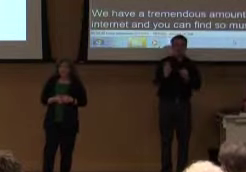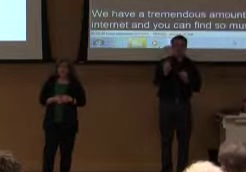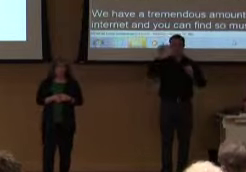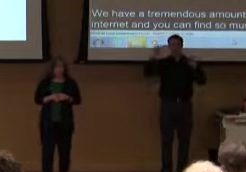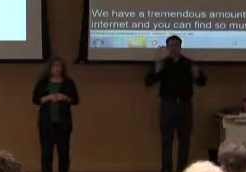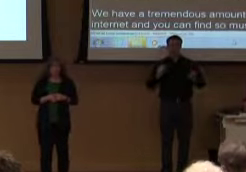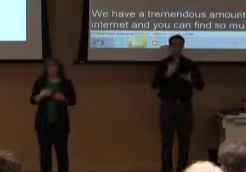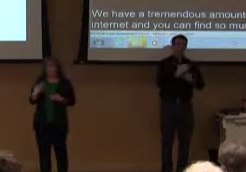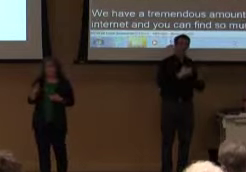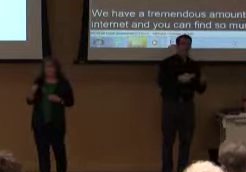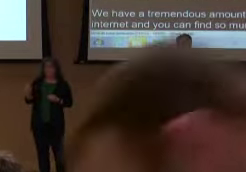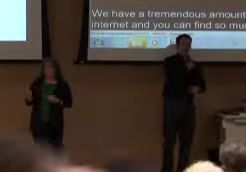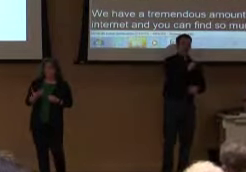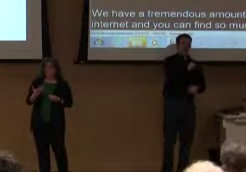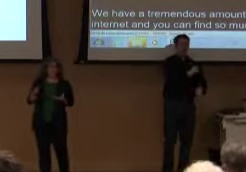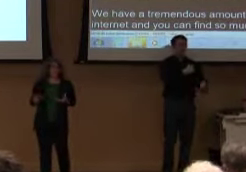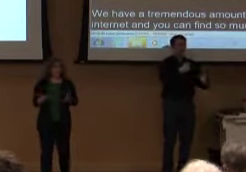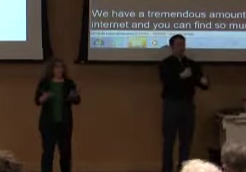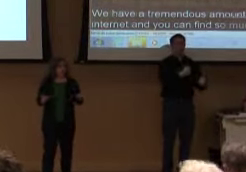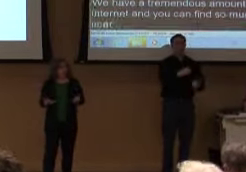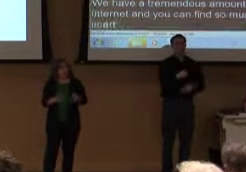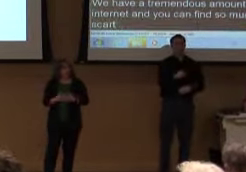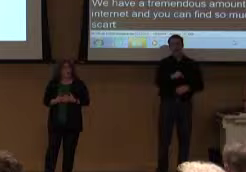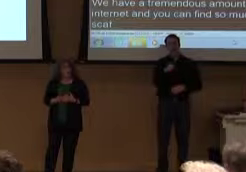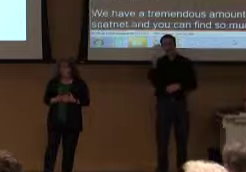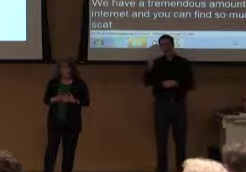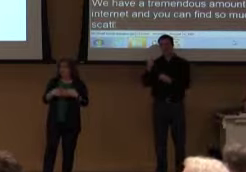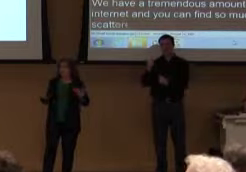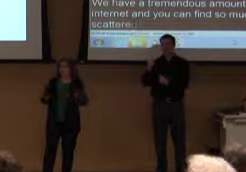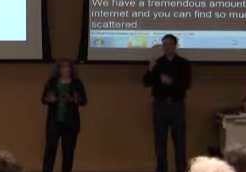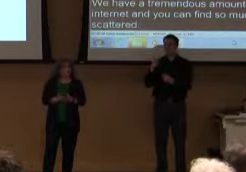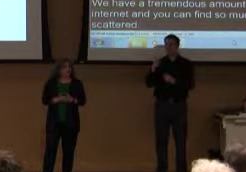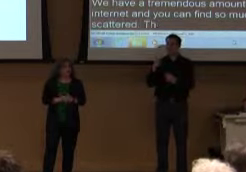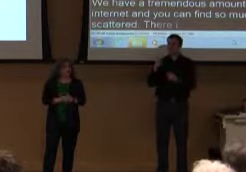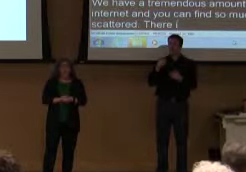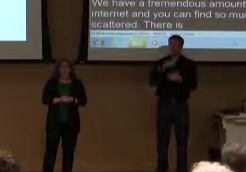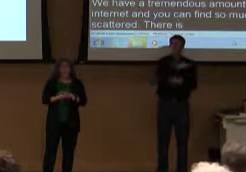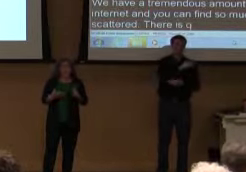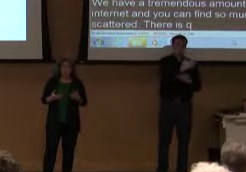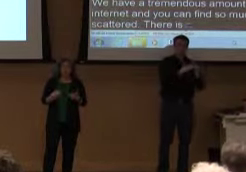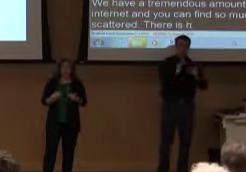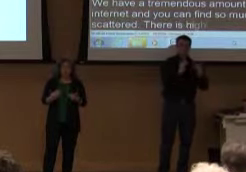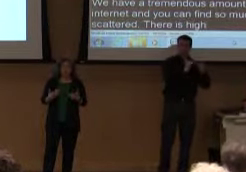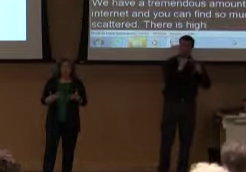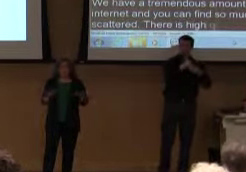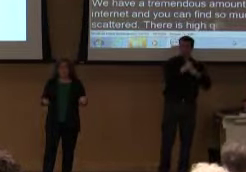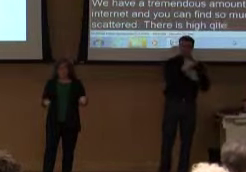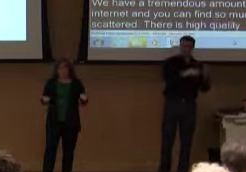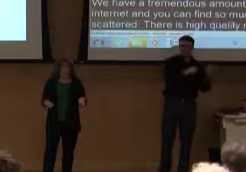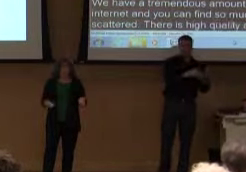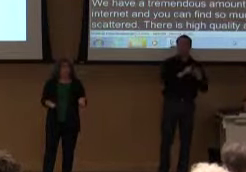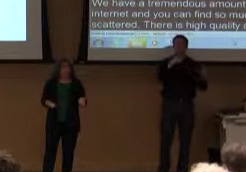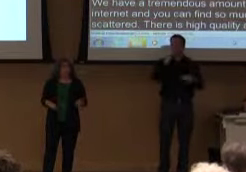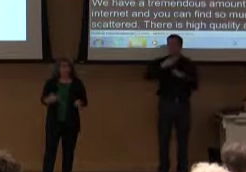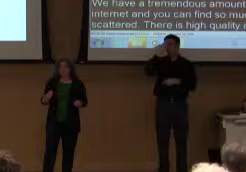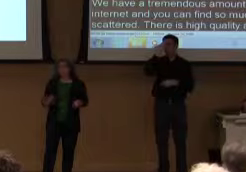quality information out there, and some of it has in fact been created by our colleagues here. But it's hard to know about if you don't know